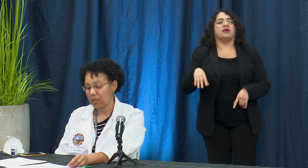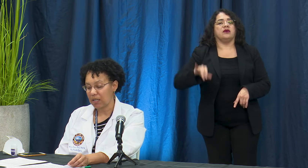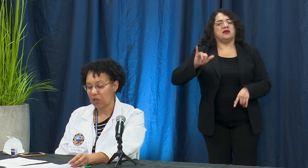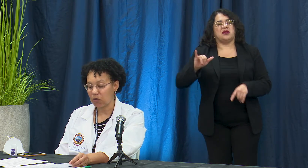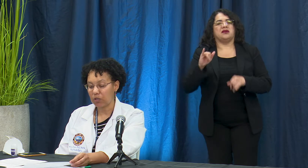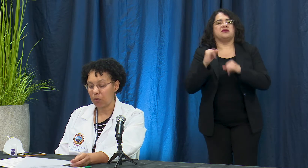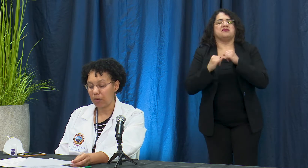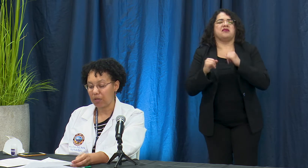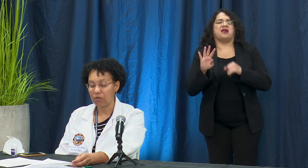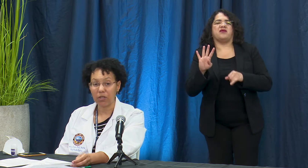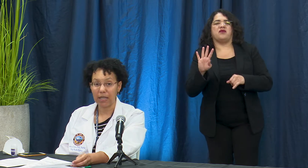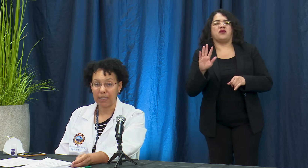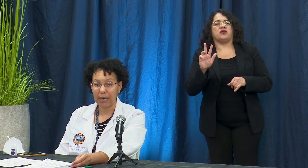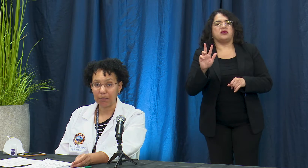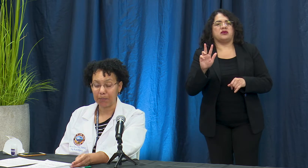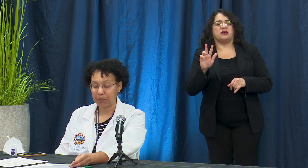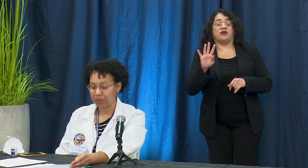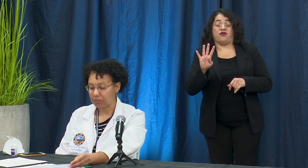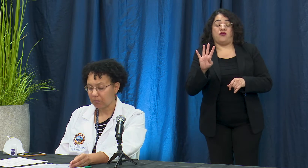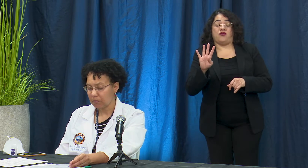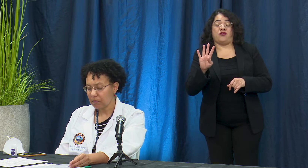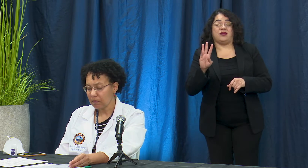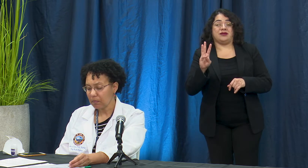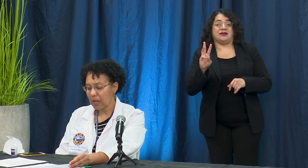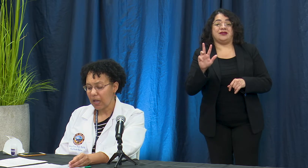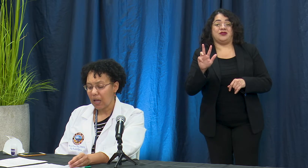4636 to schedule an appointment for testing.